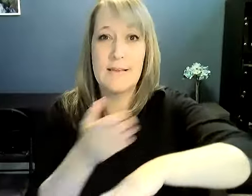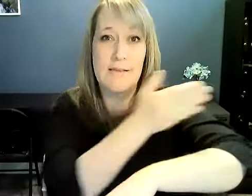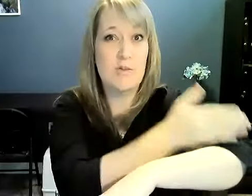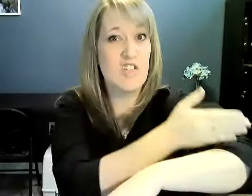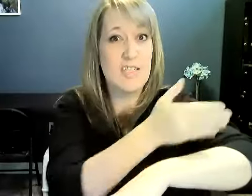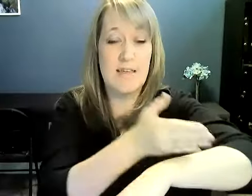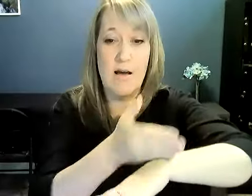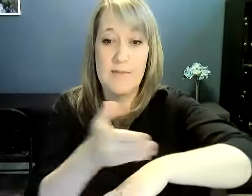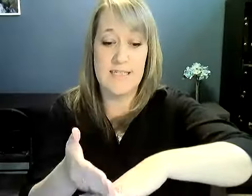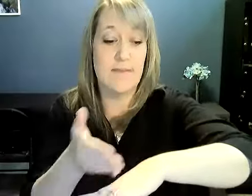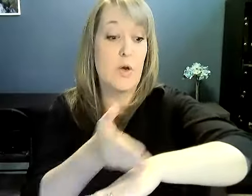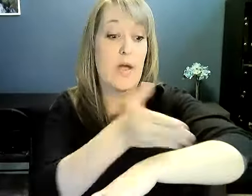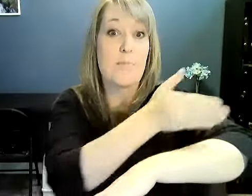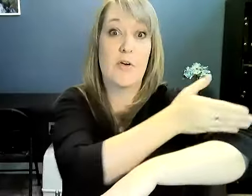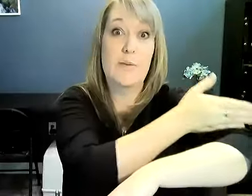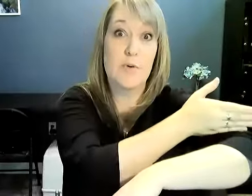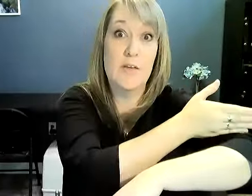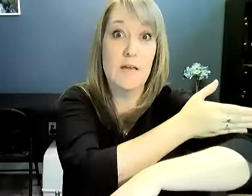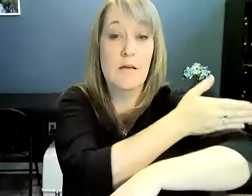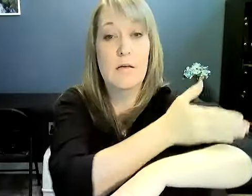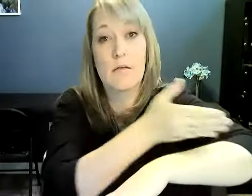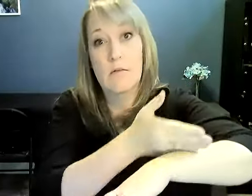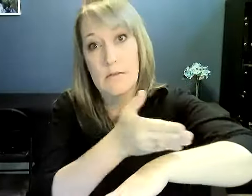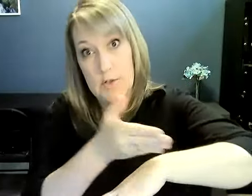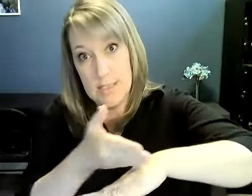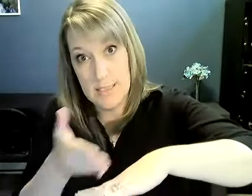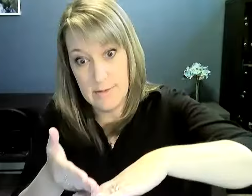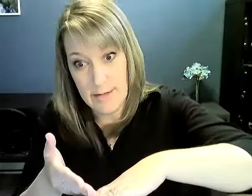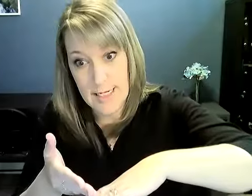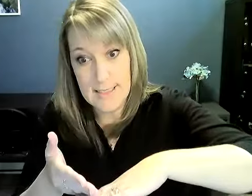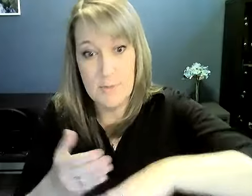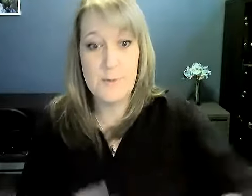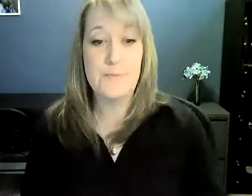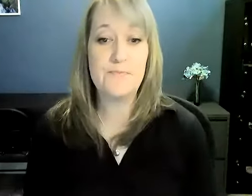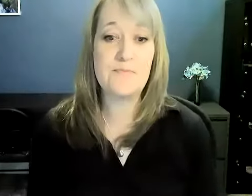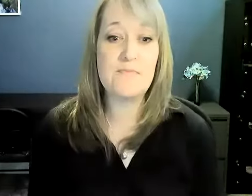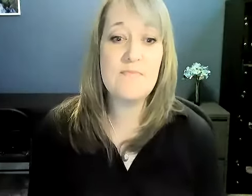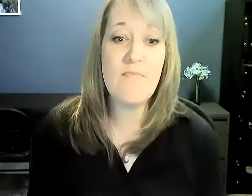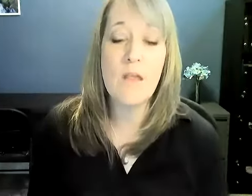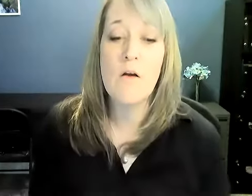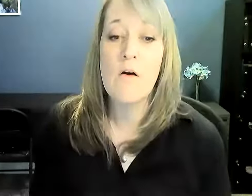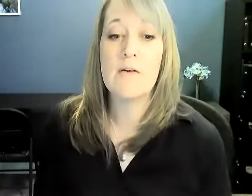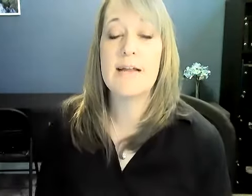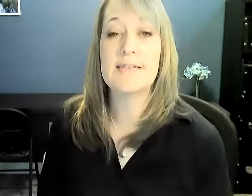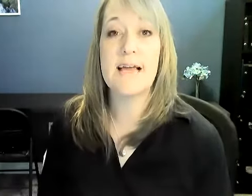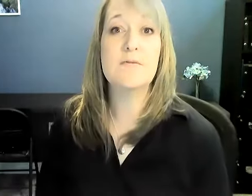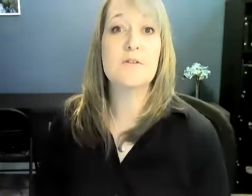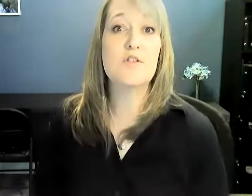So it's just the opposite. Instead of going up for improving, you're deteriorating down. All right, the sign for